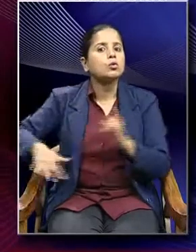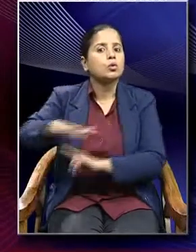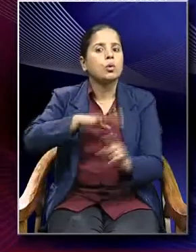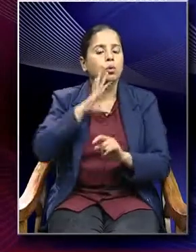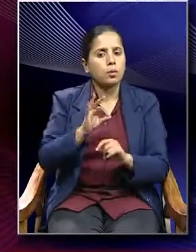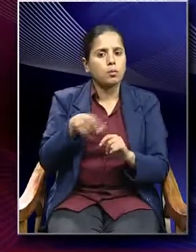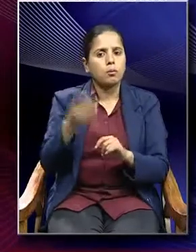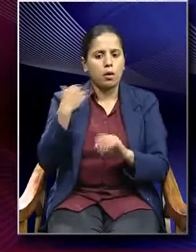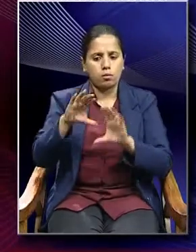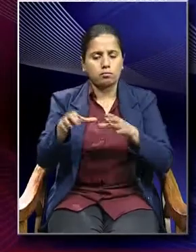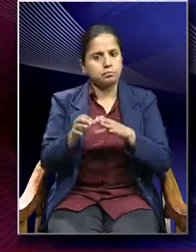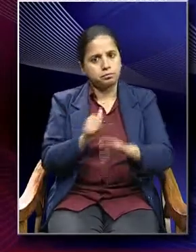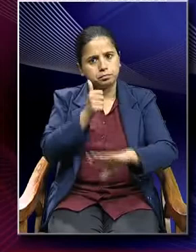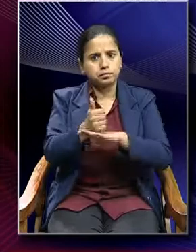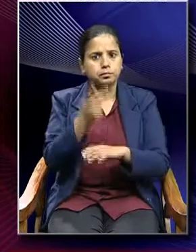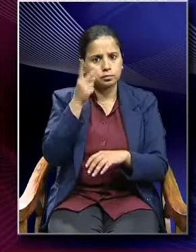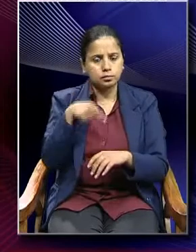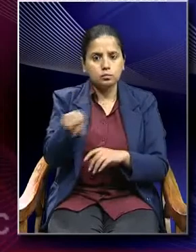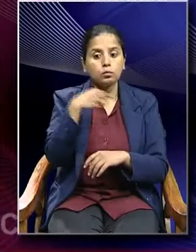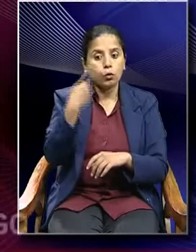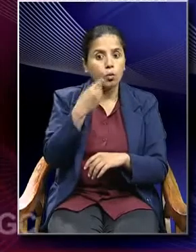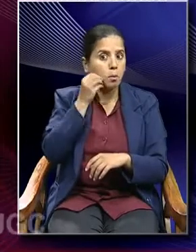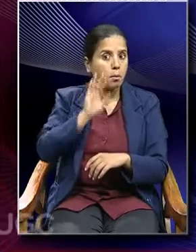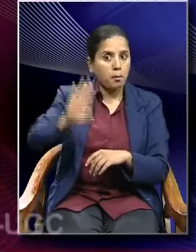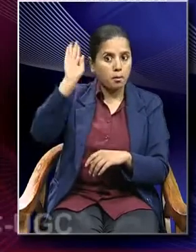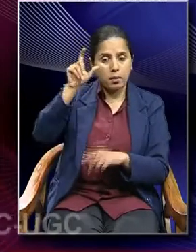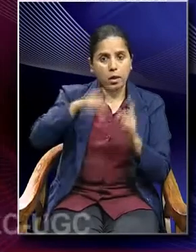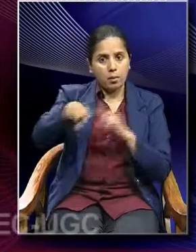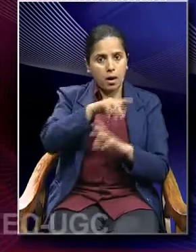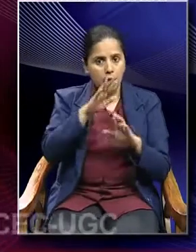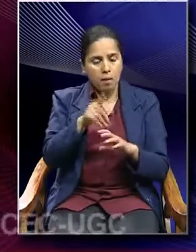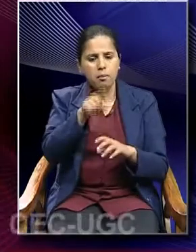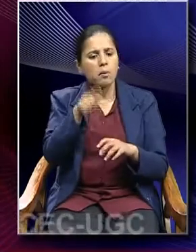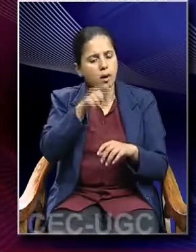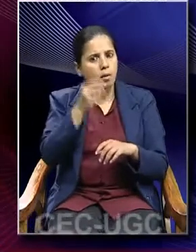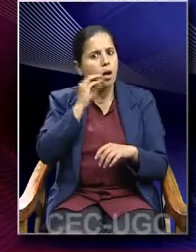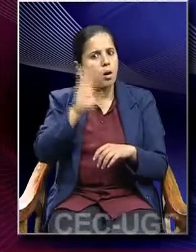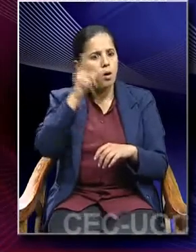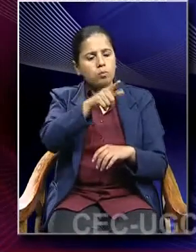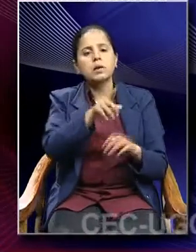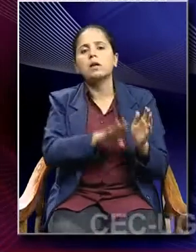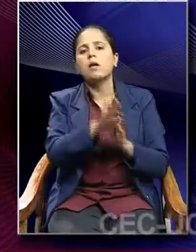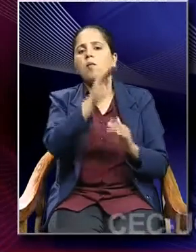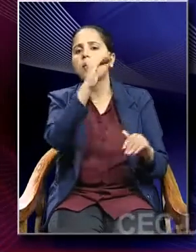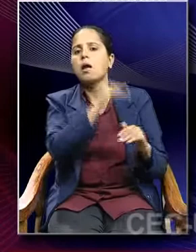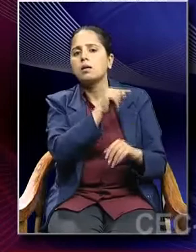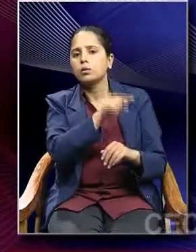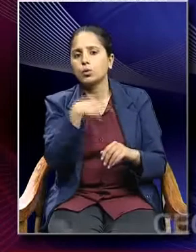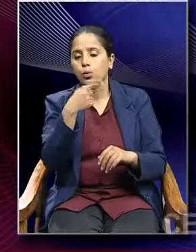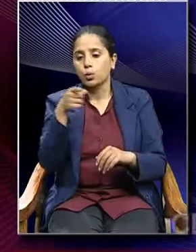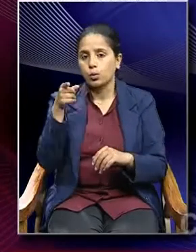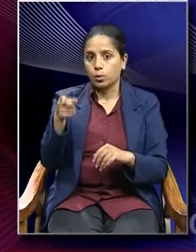was established where those which was in the past was kind of considered as less developed, than those in